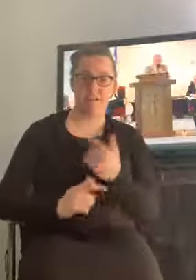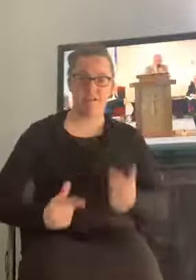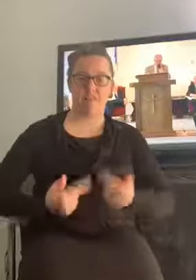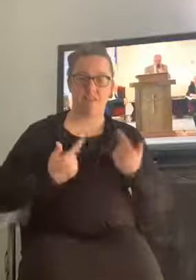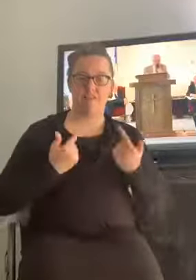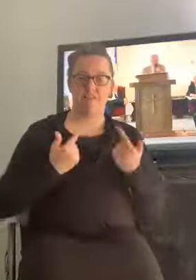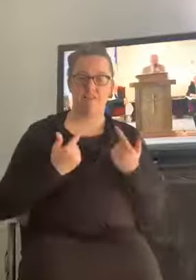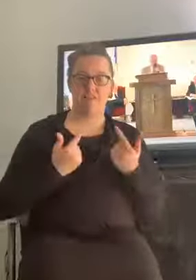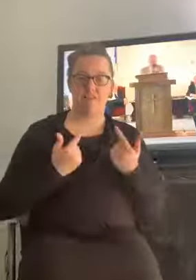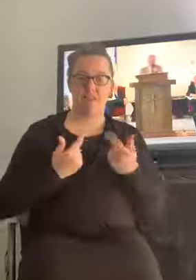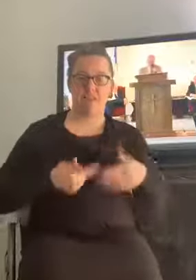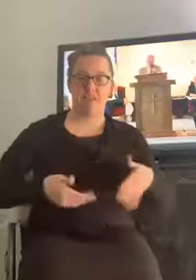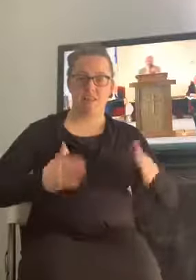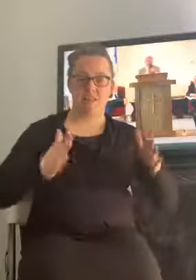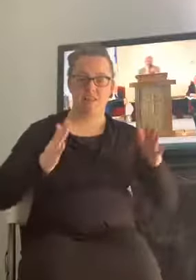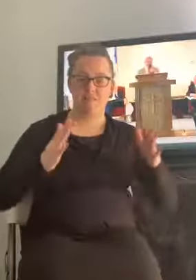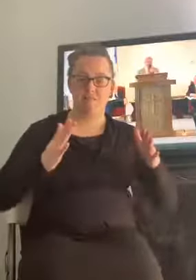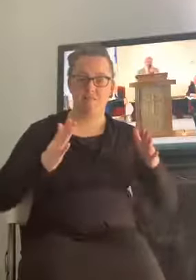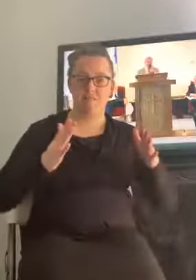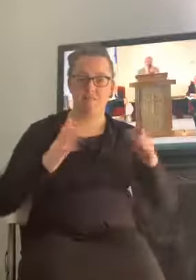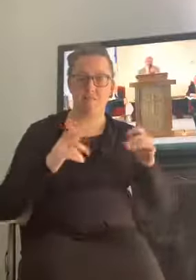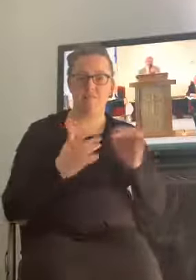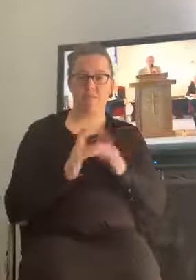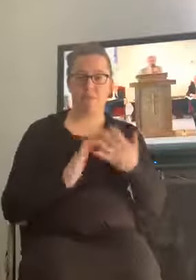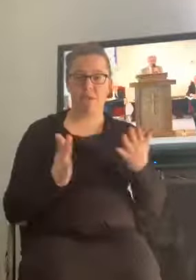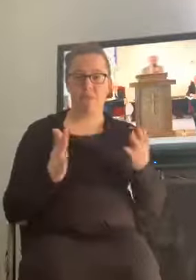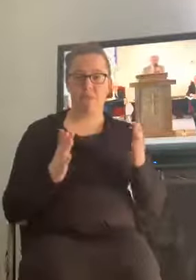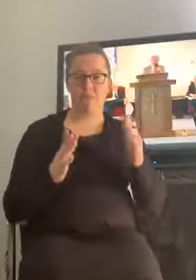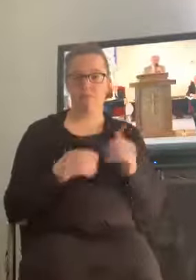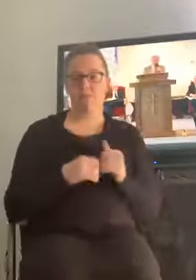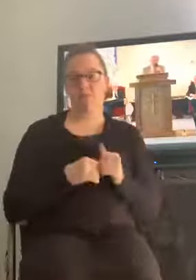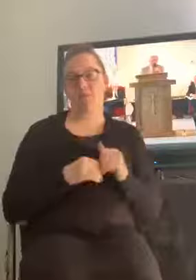That the word of God can be fulfilled in us.